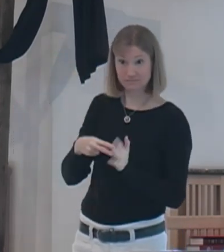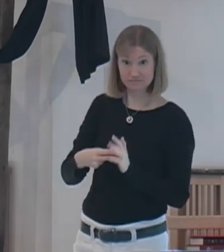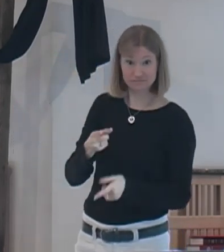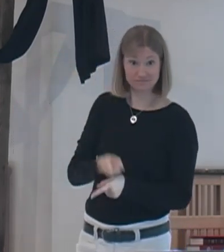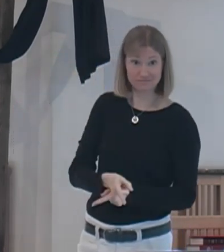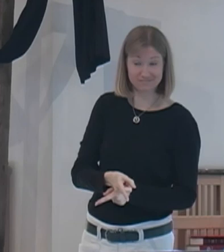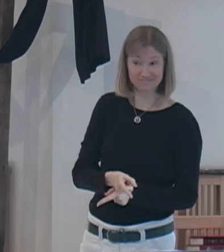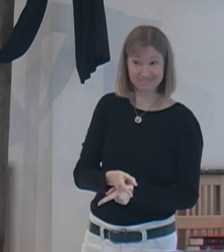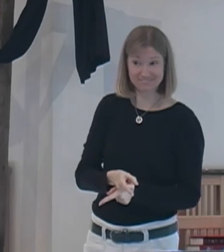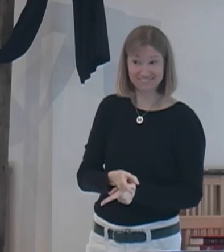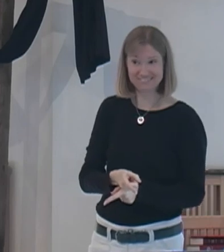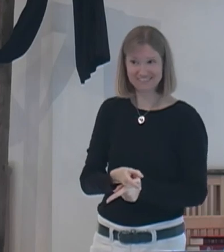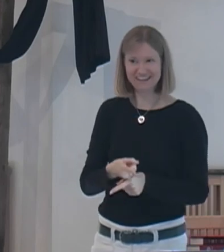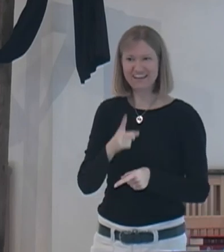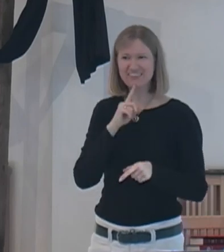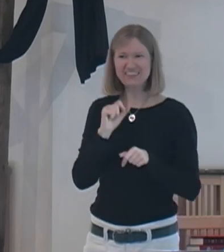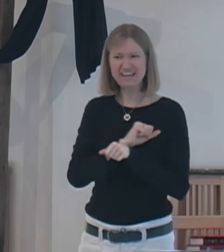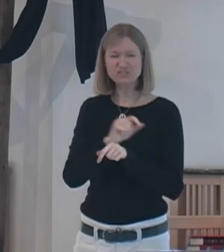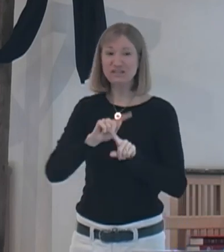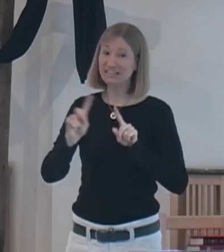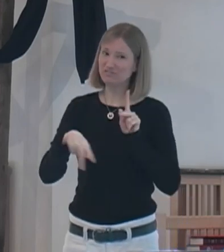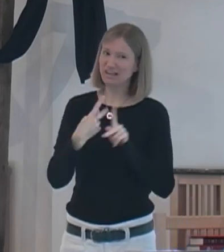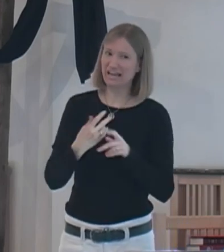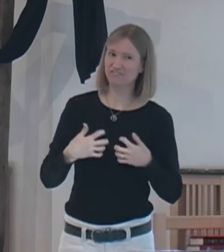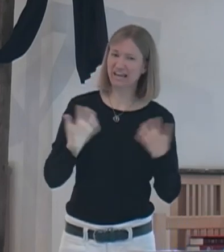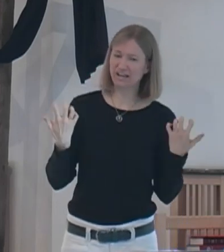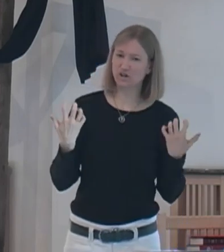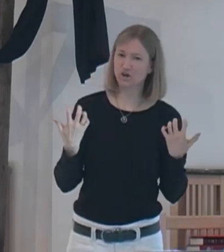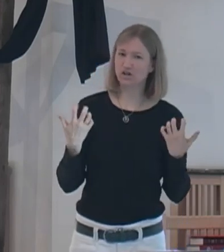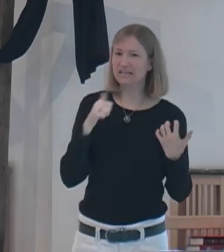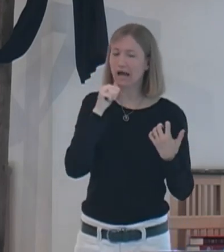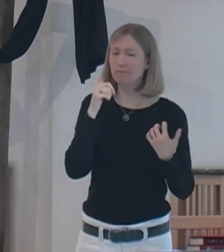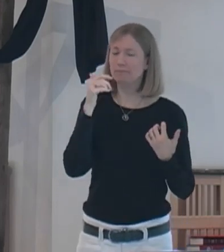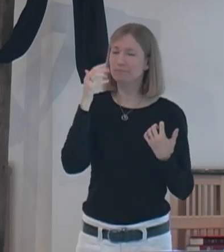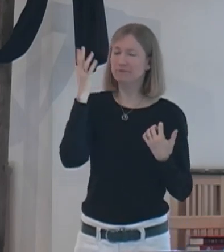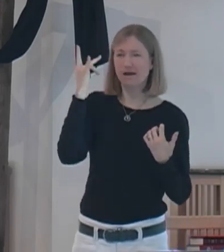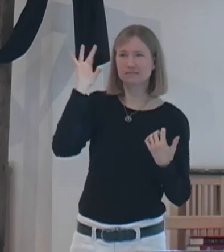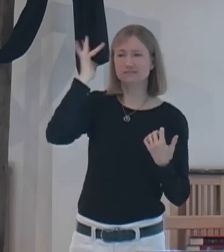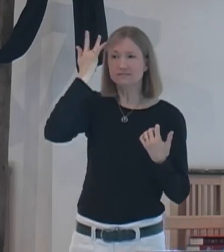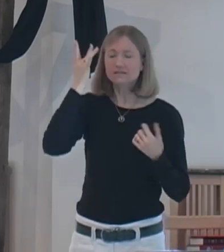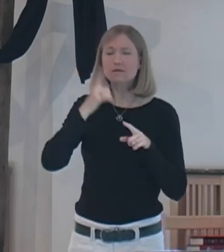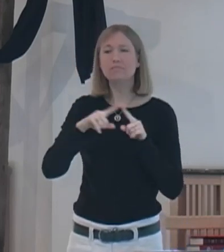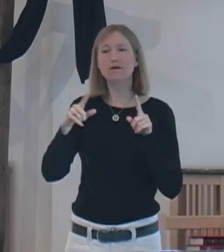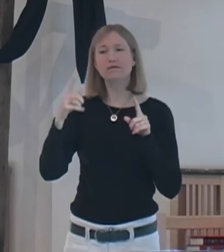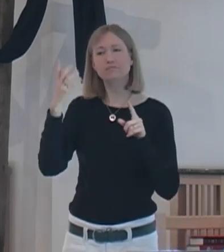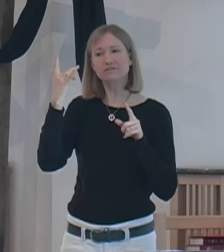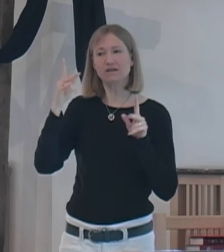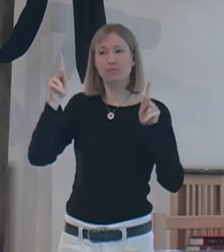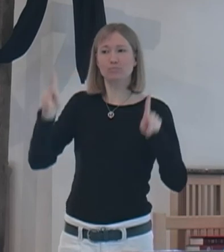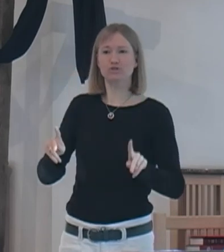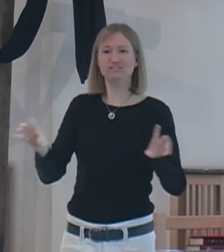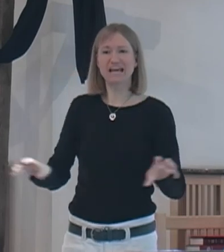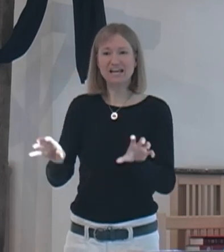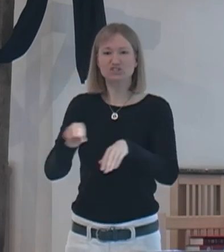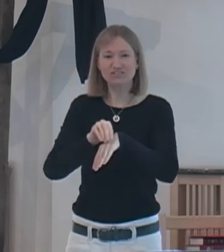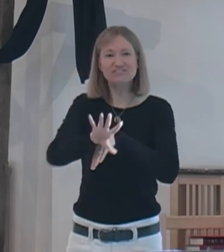That actually gives a different kind of anger, not just because it's a personal annoyance, but because a person's action has affected so many